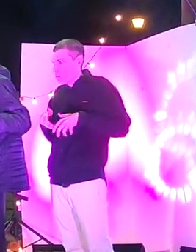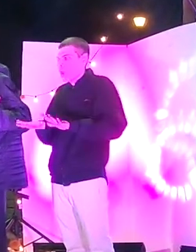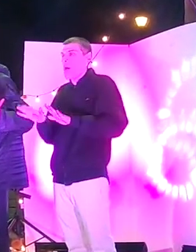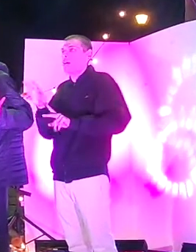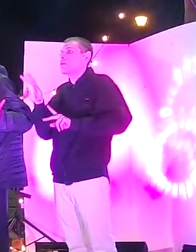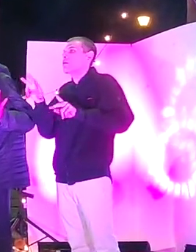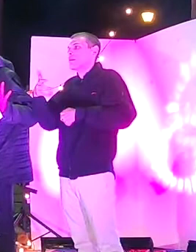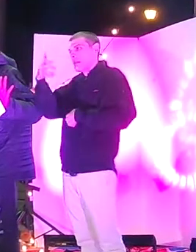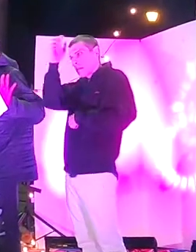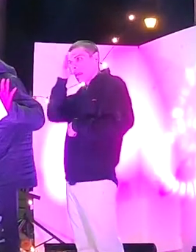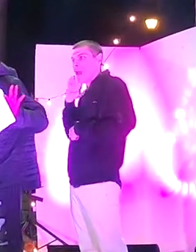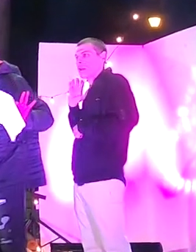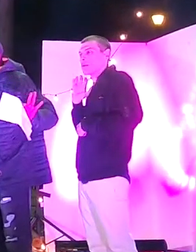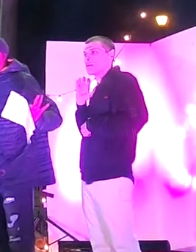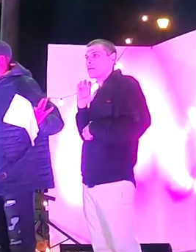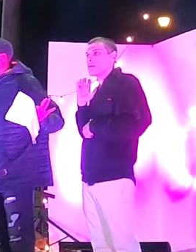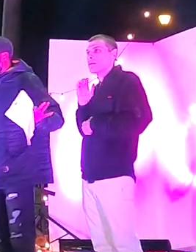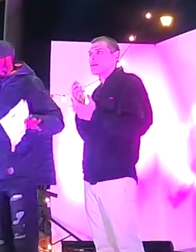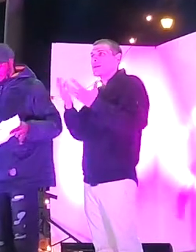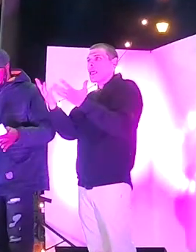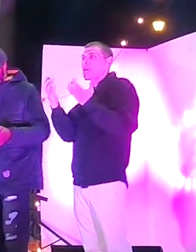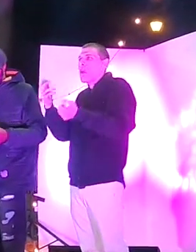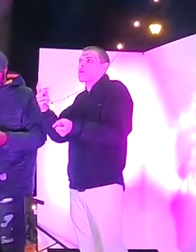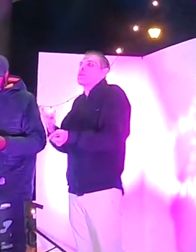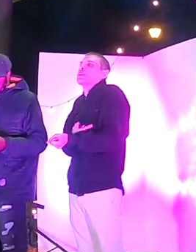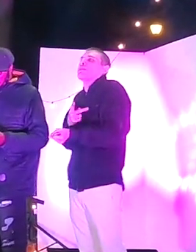They only want babbling sheep.